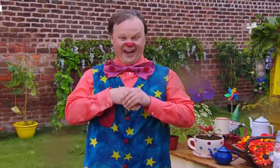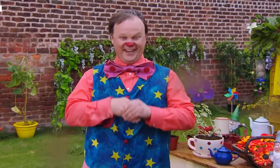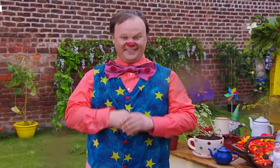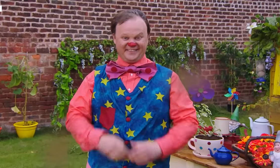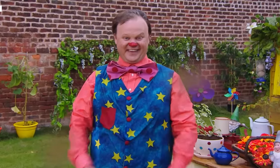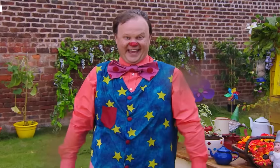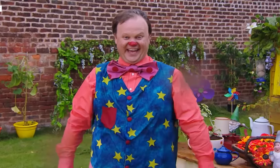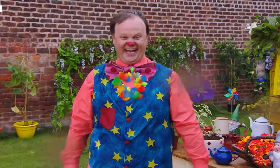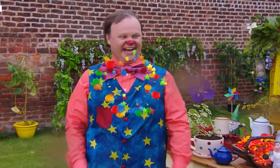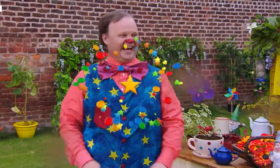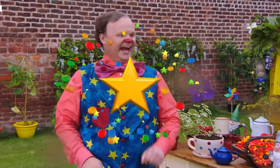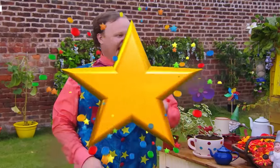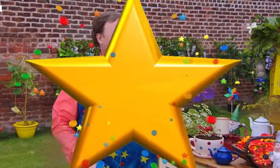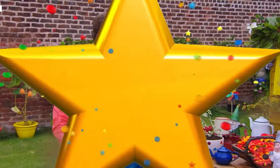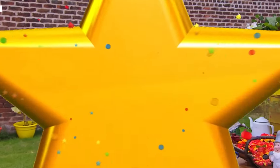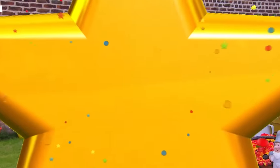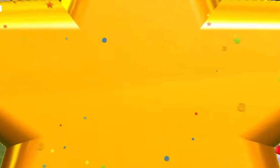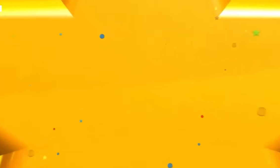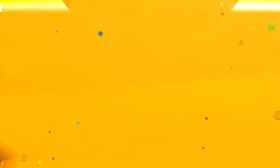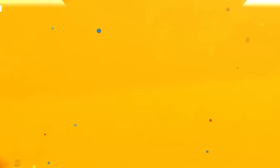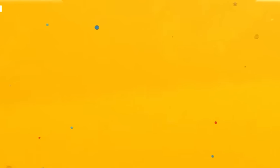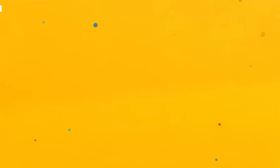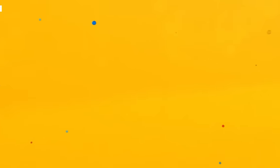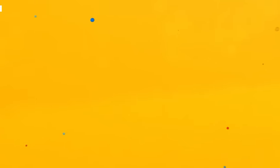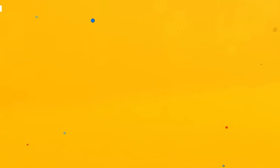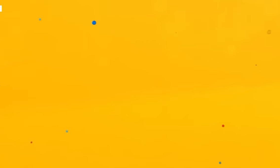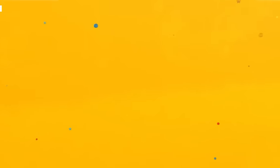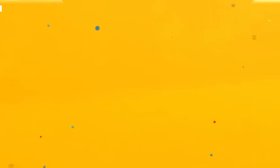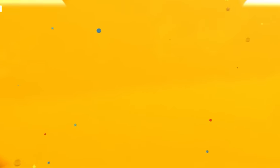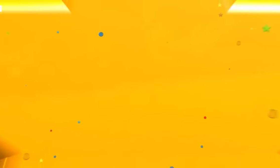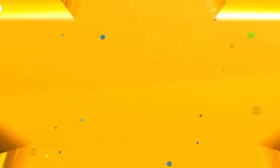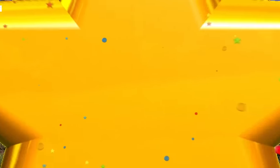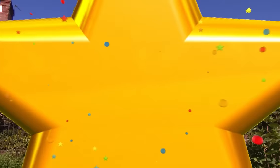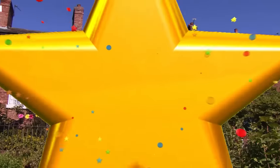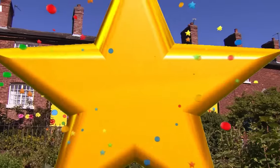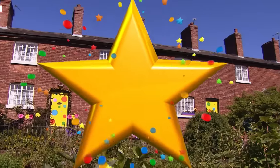all friends.